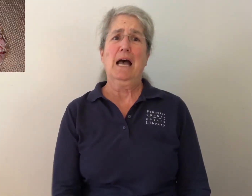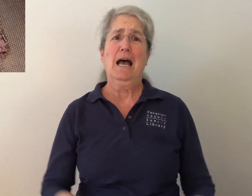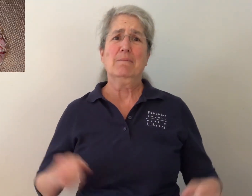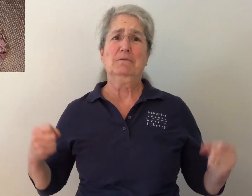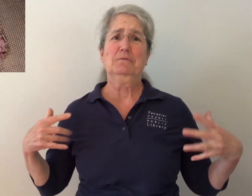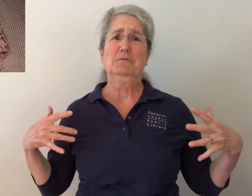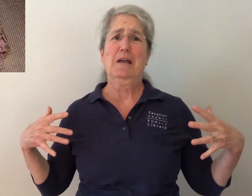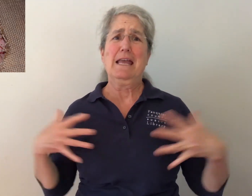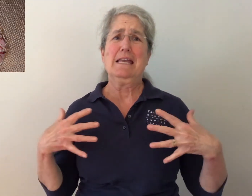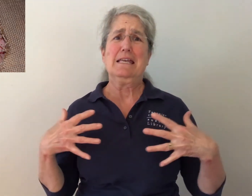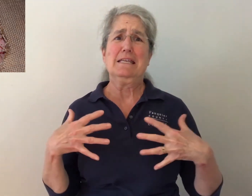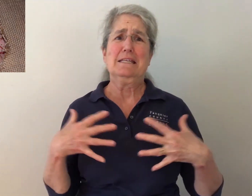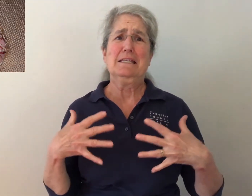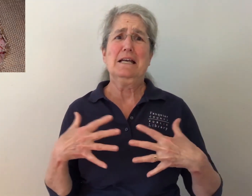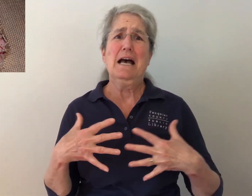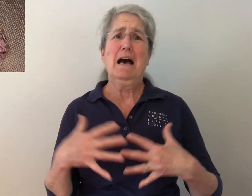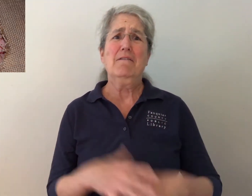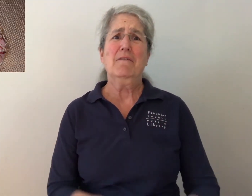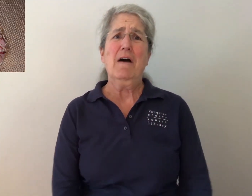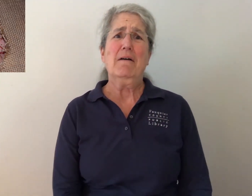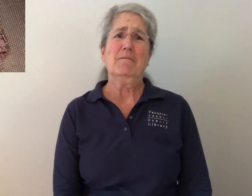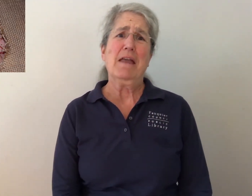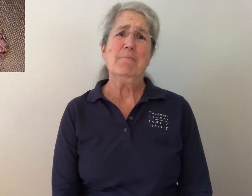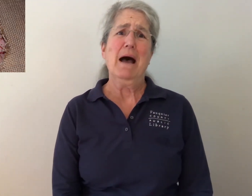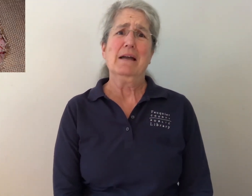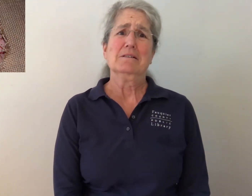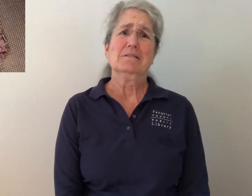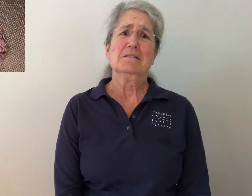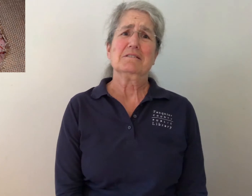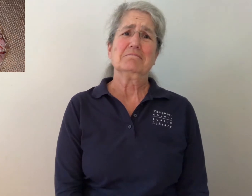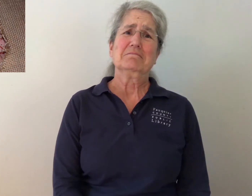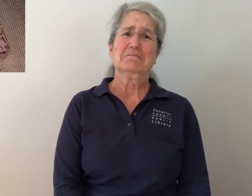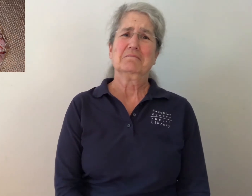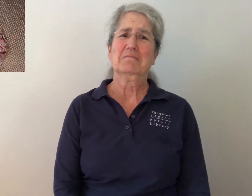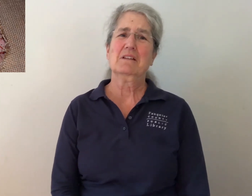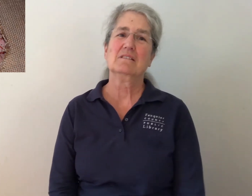I'm afraid of vampires.